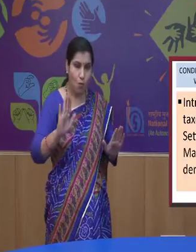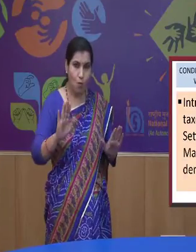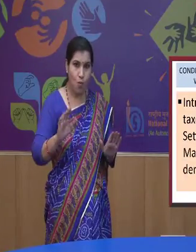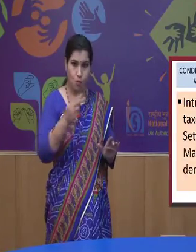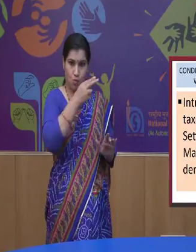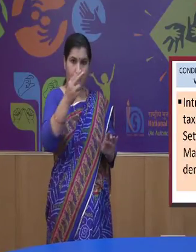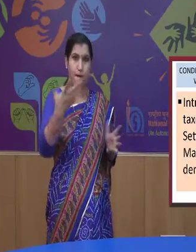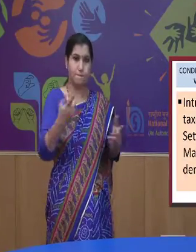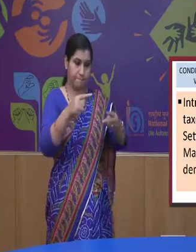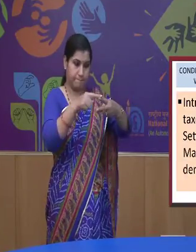permanent settlement